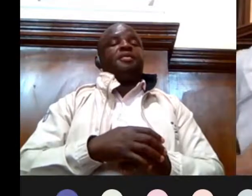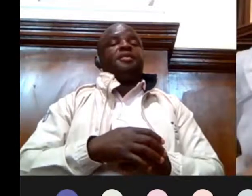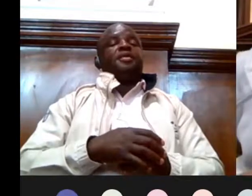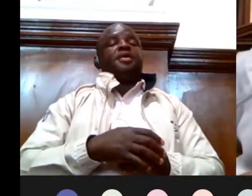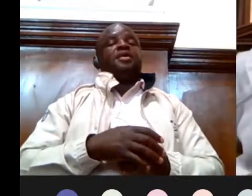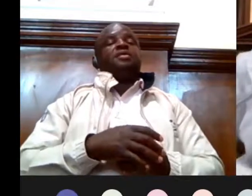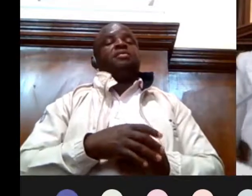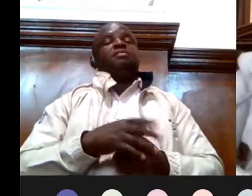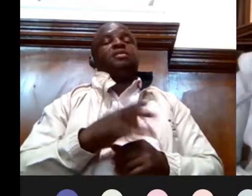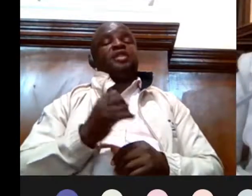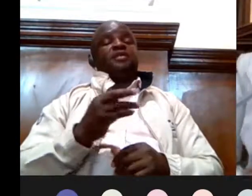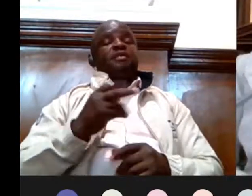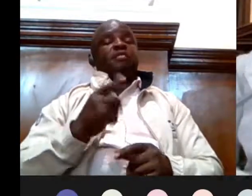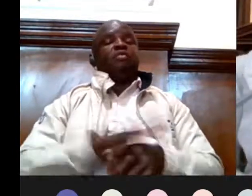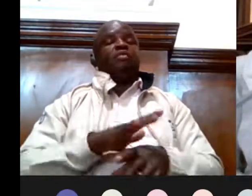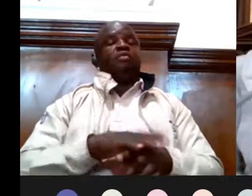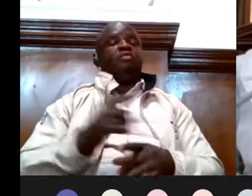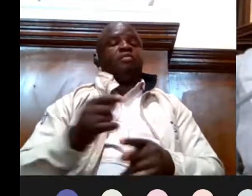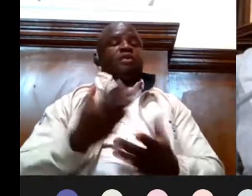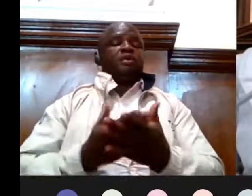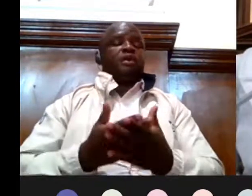are to be done.